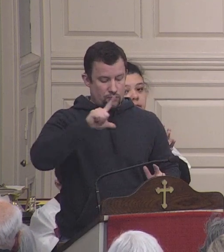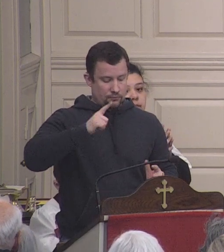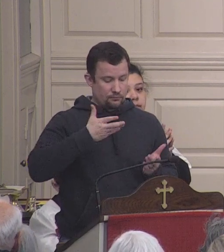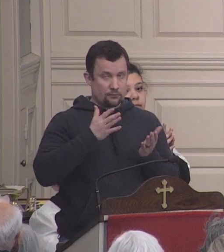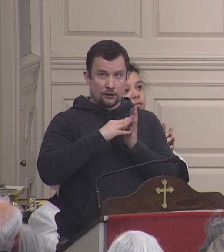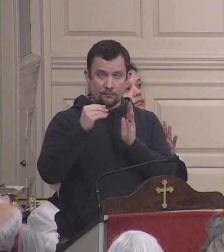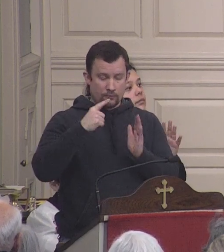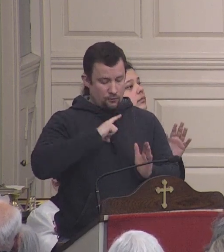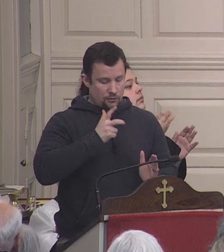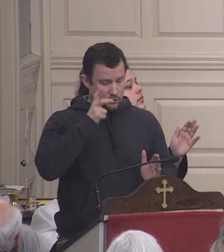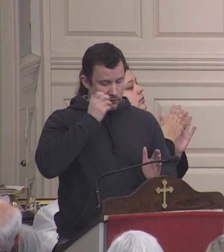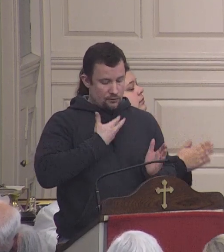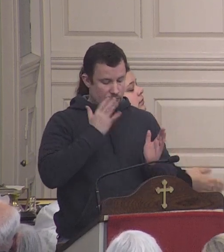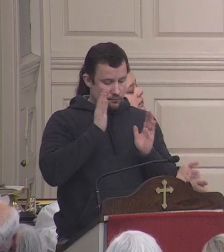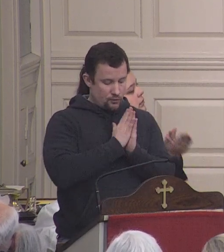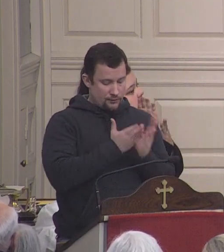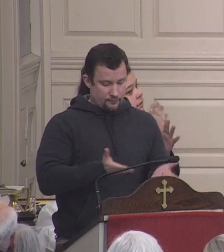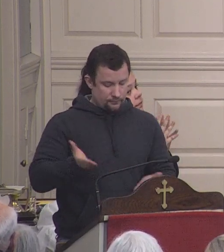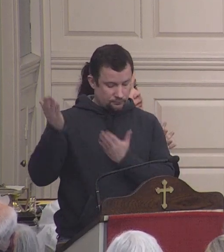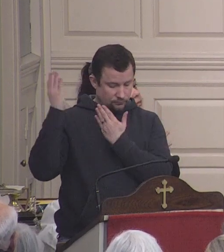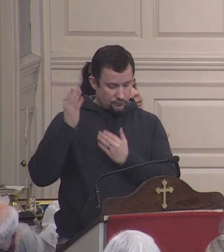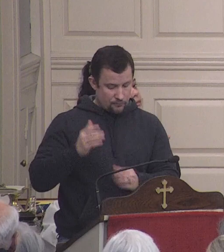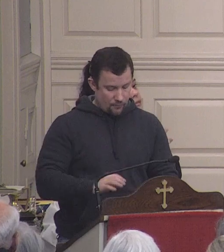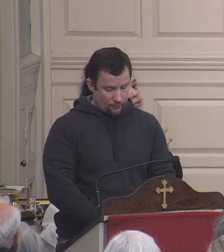we pray to the Lord.